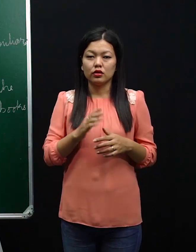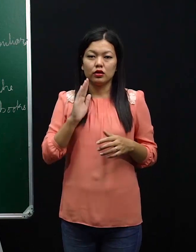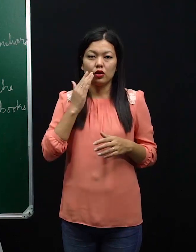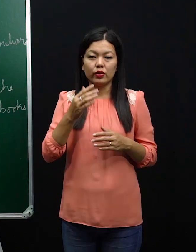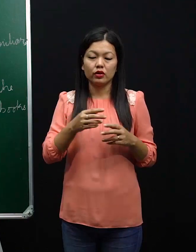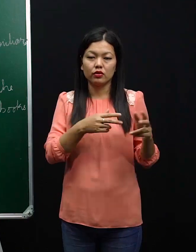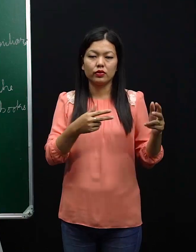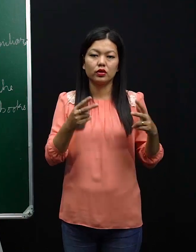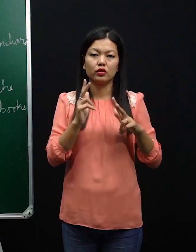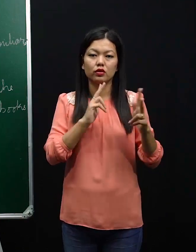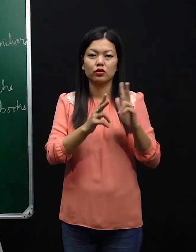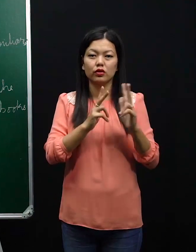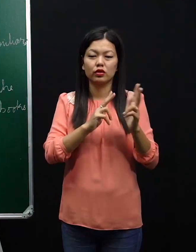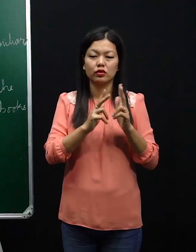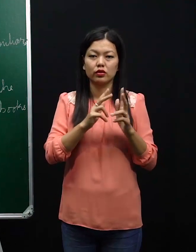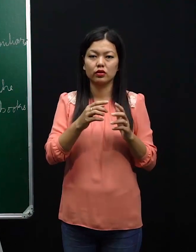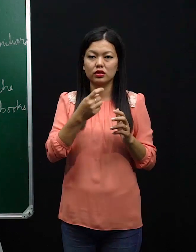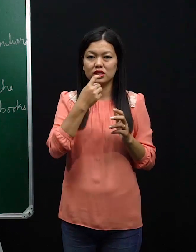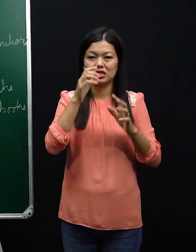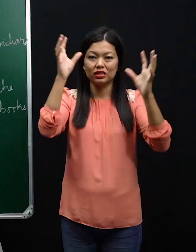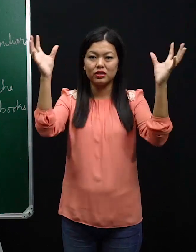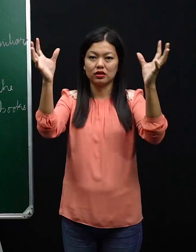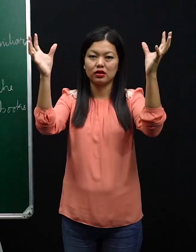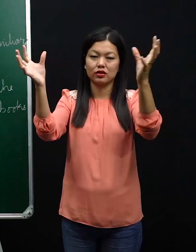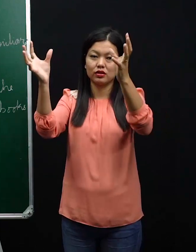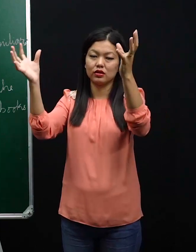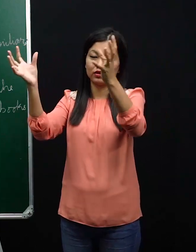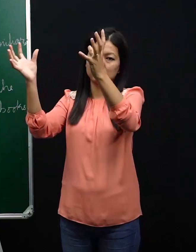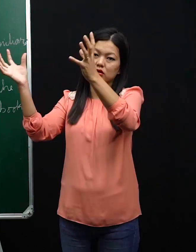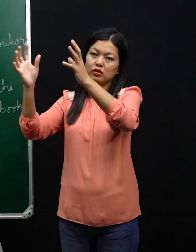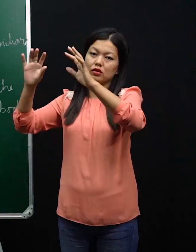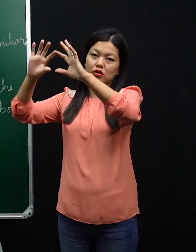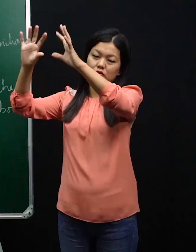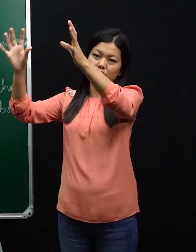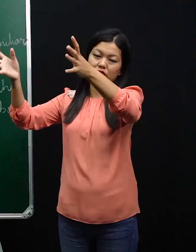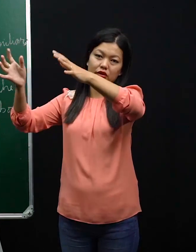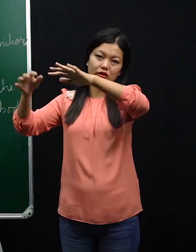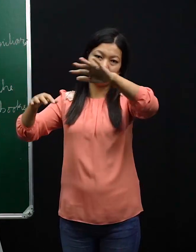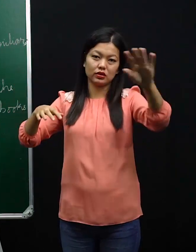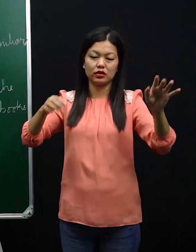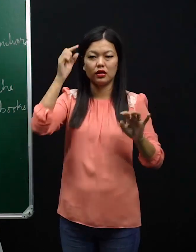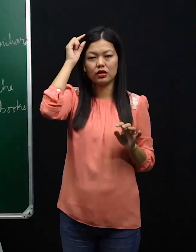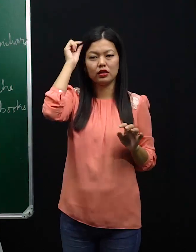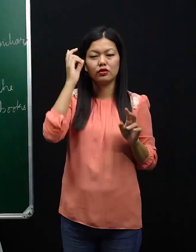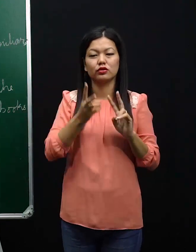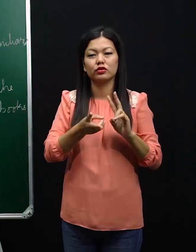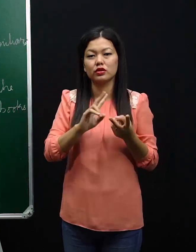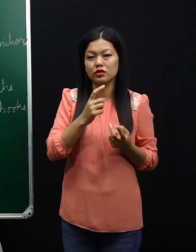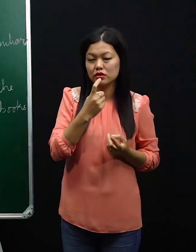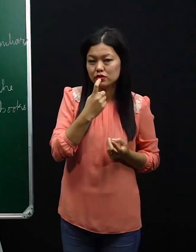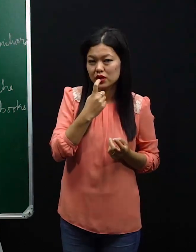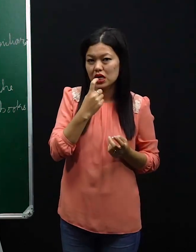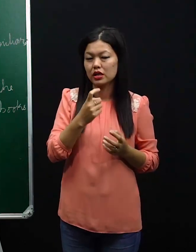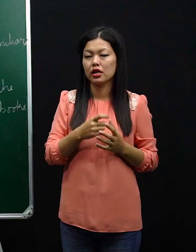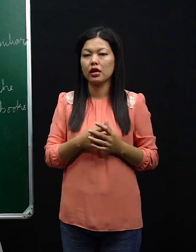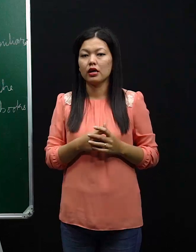face, he also began to see some brightness, as if the sun, like the sun that was setting on the face on the mountain.